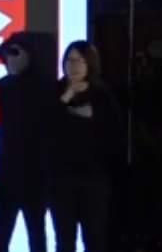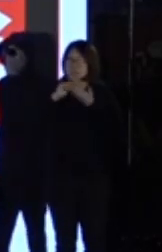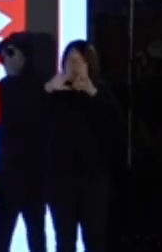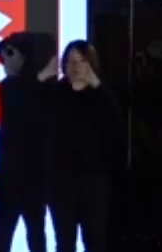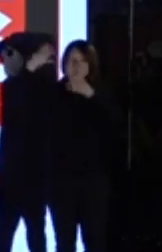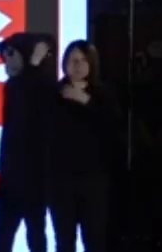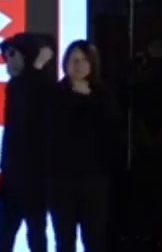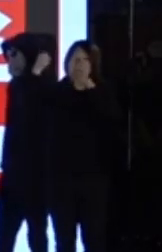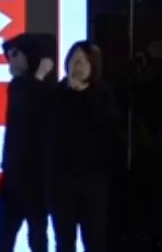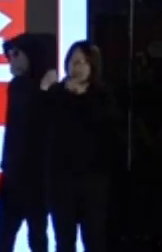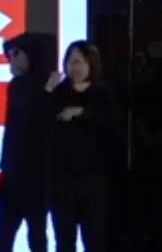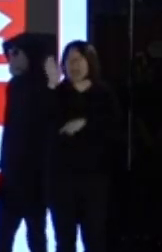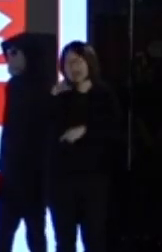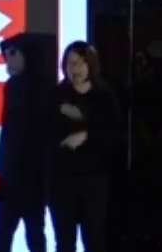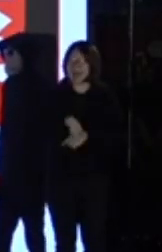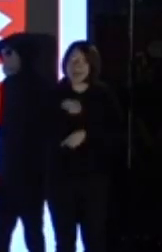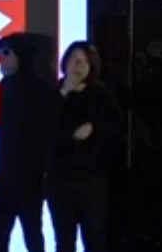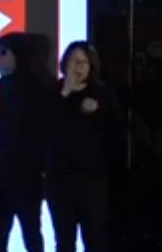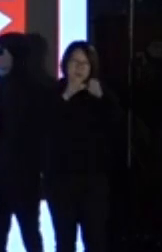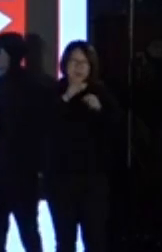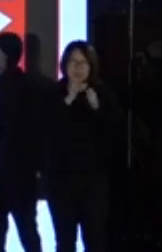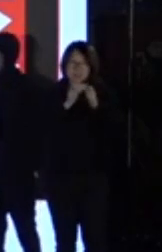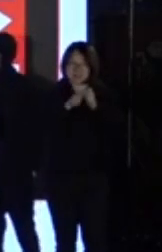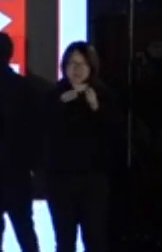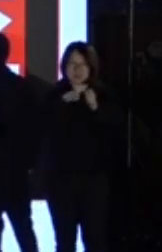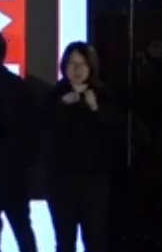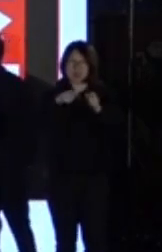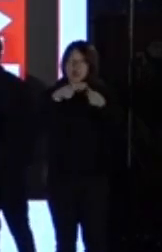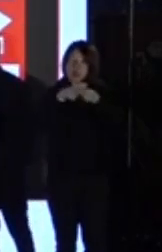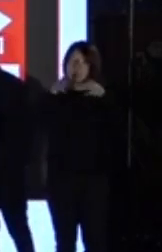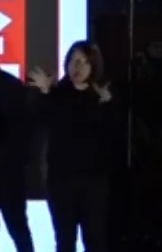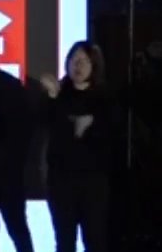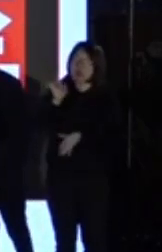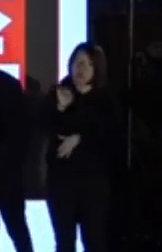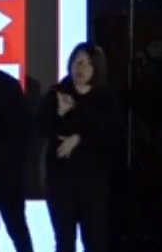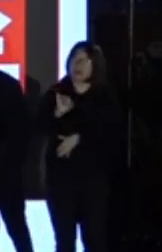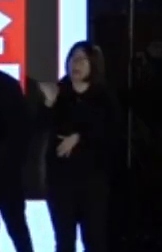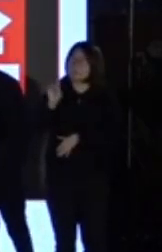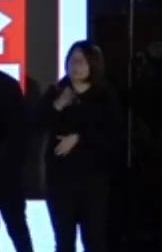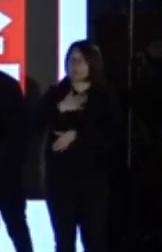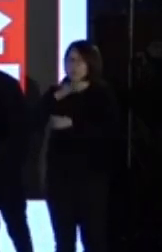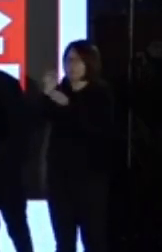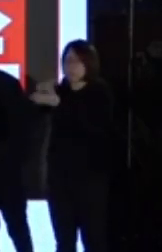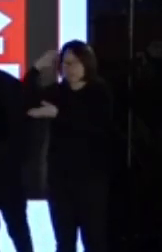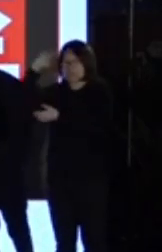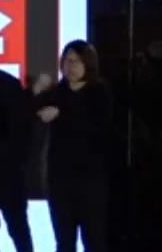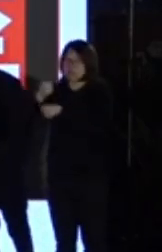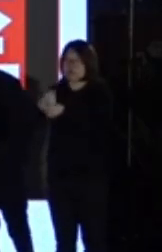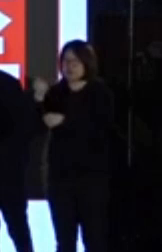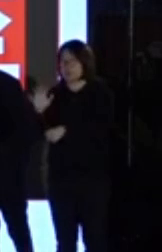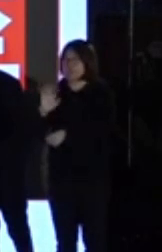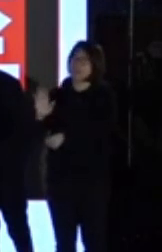police forces' tear gas, stating that reveling the force, its composition would somehow affect the force's strategic